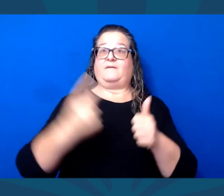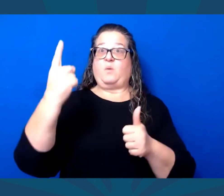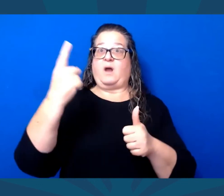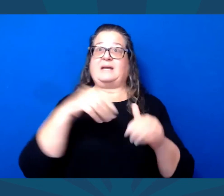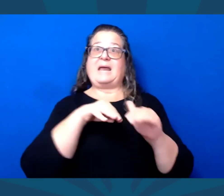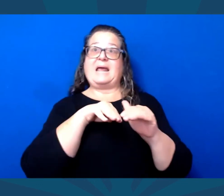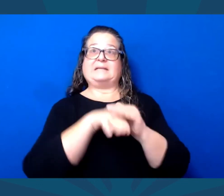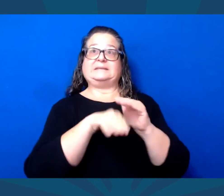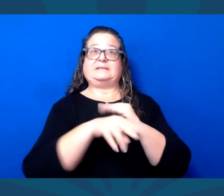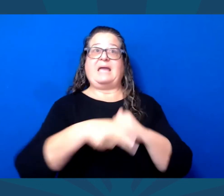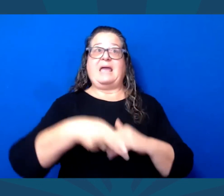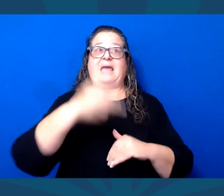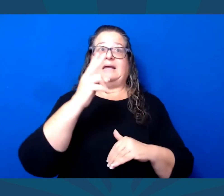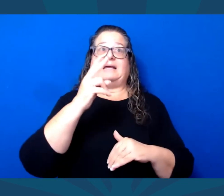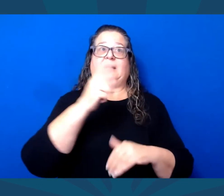for.